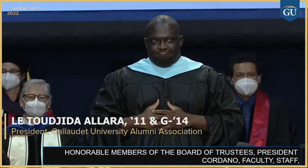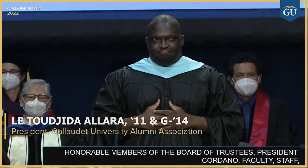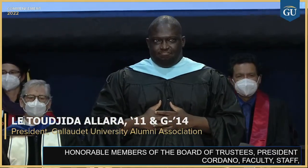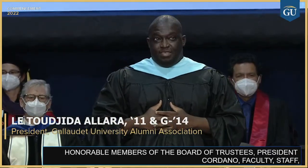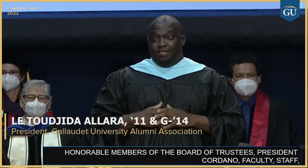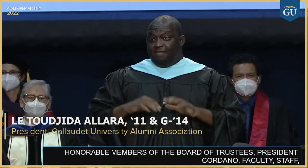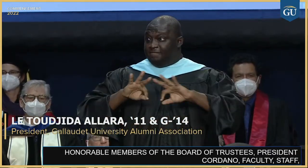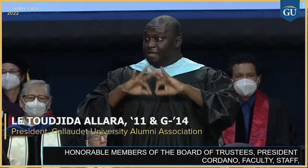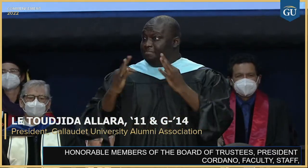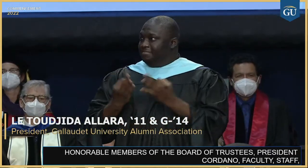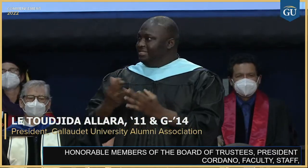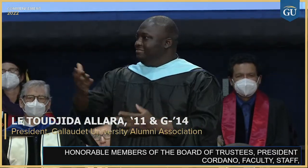families,